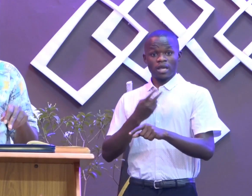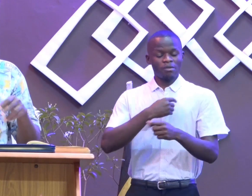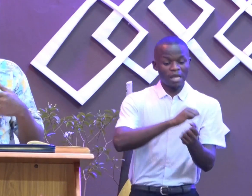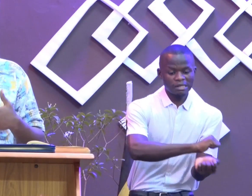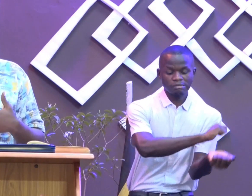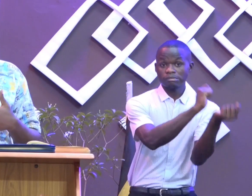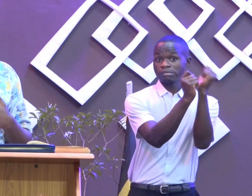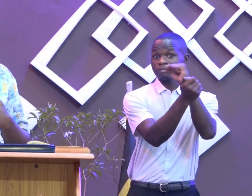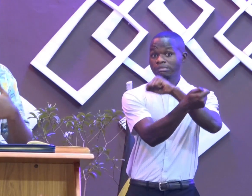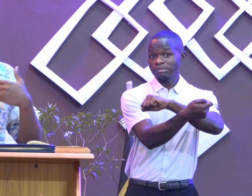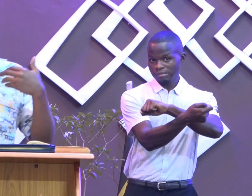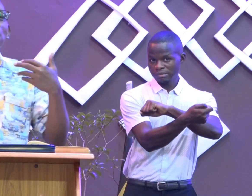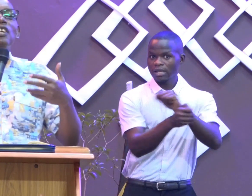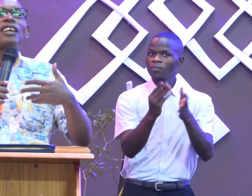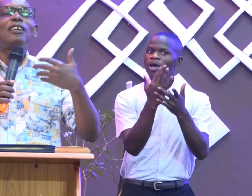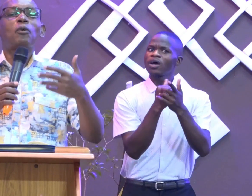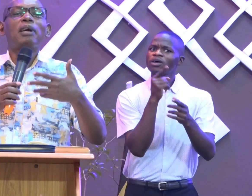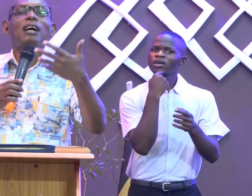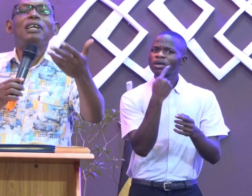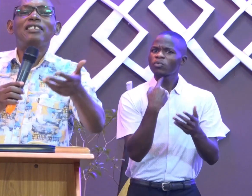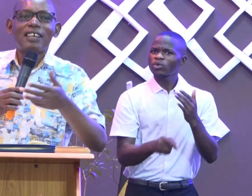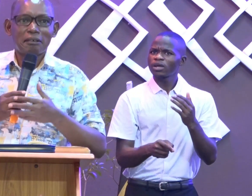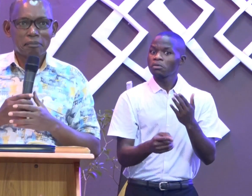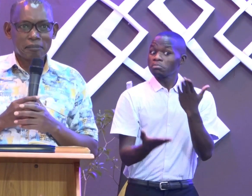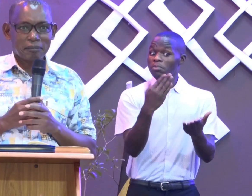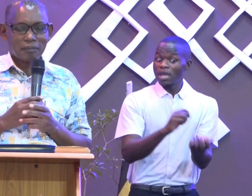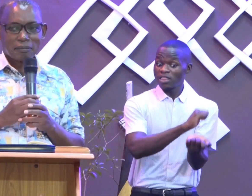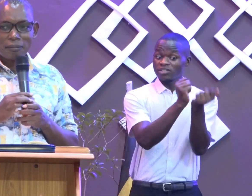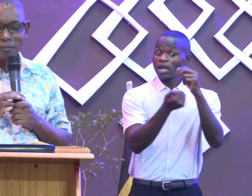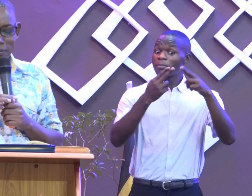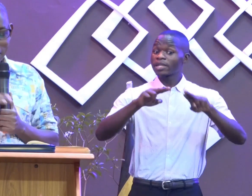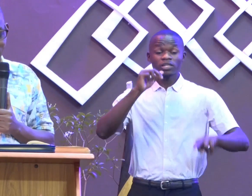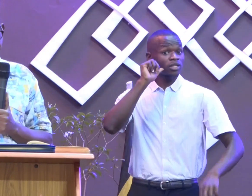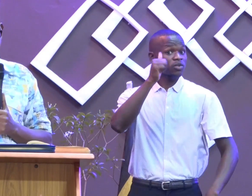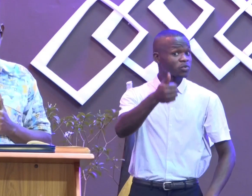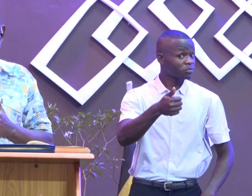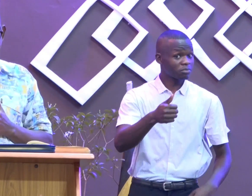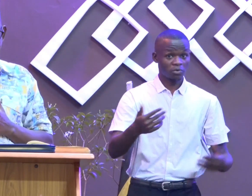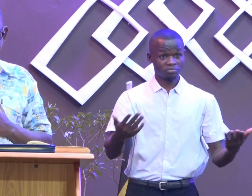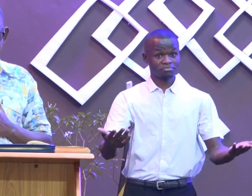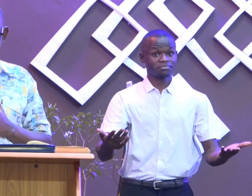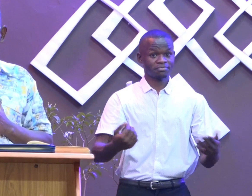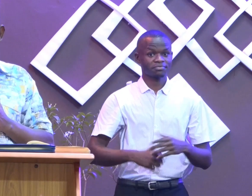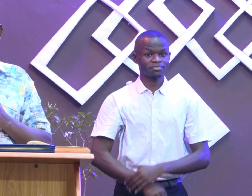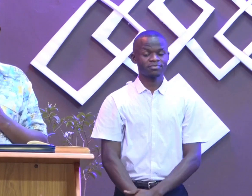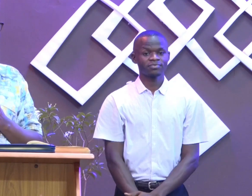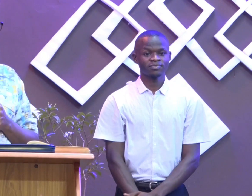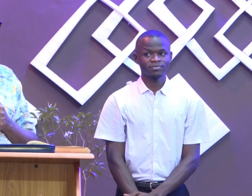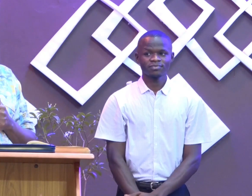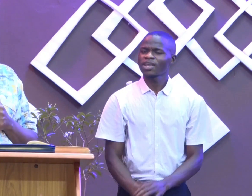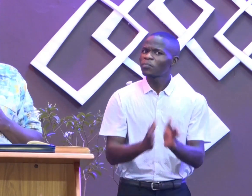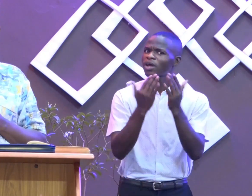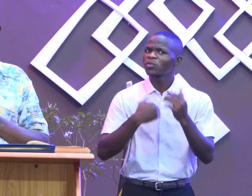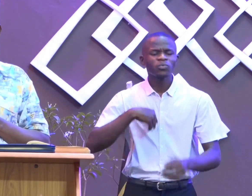tulifuusibwa. Yali ayogera ng'ekigenda rapture egenda okubeerawo enkya. He was speaking as though rapture was going to take place the following day.